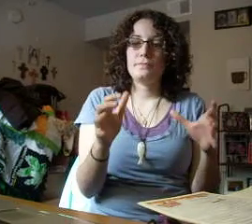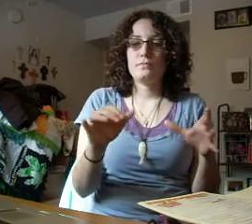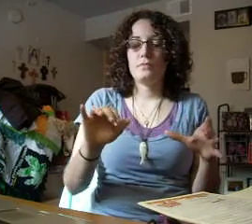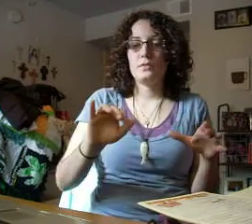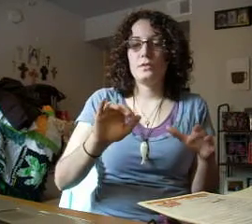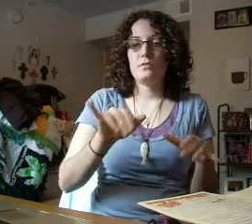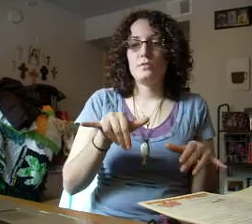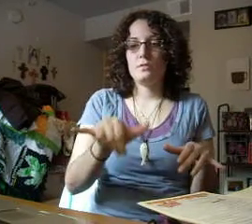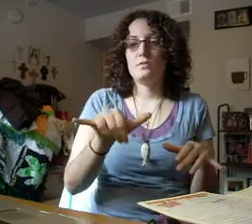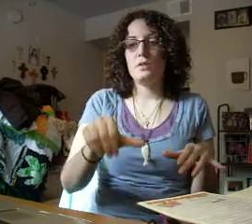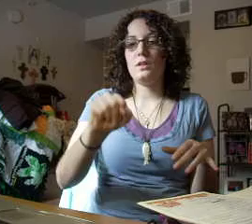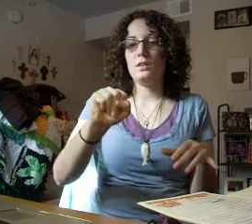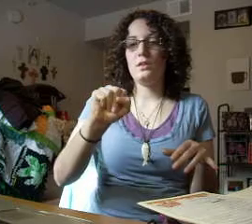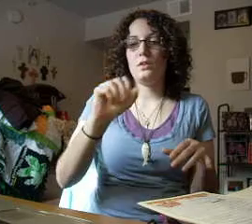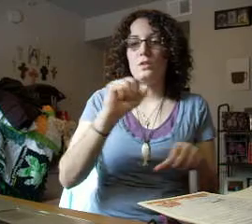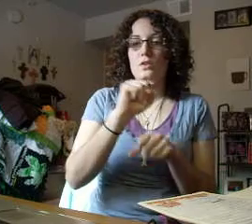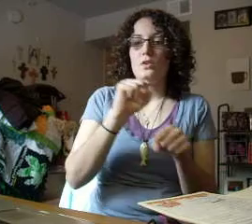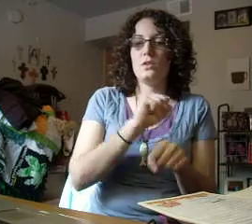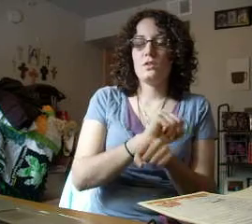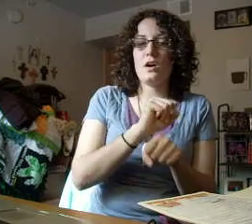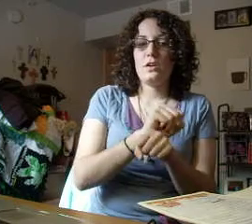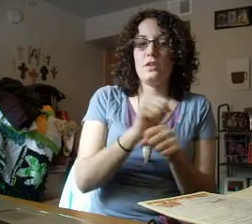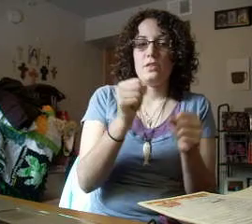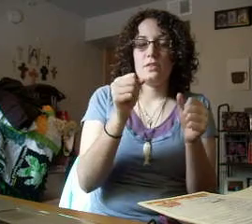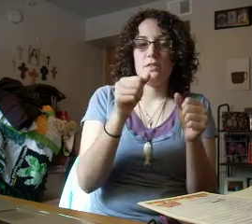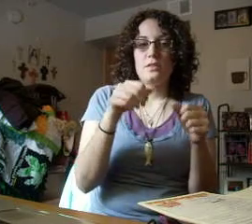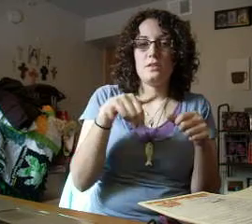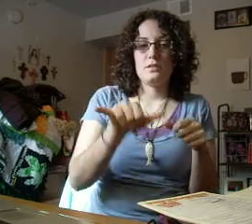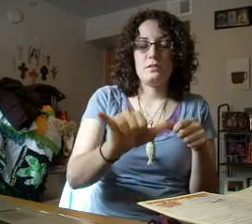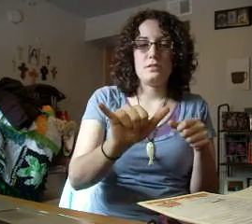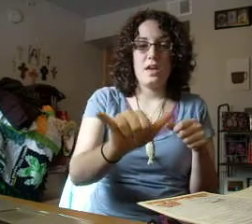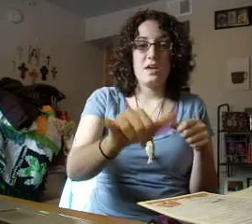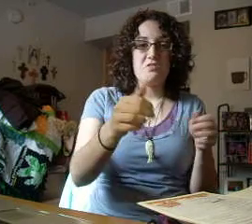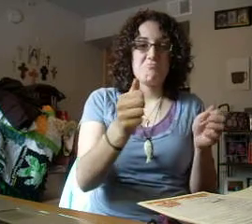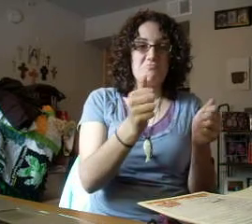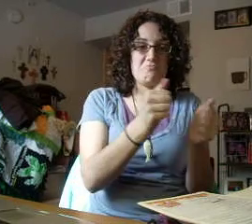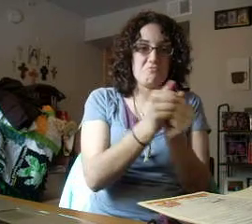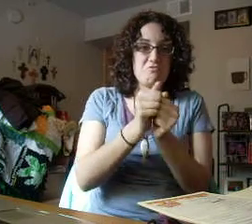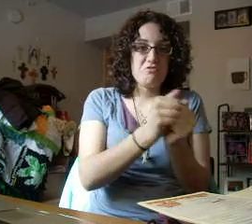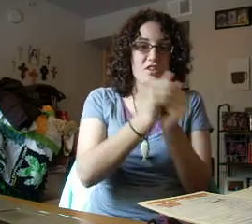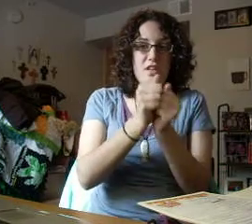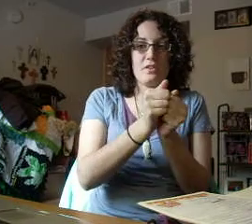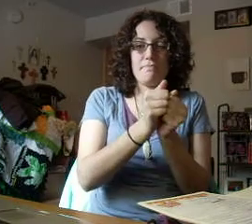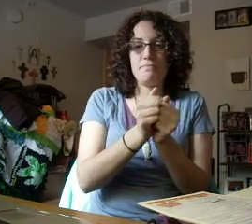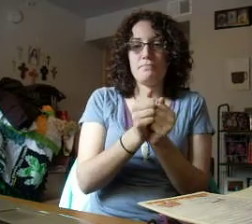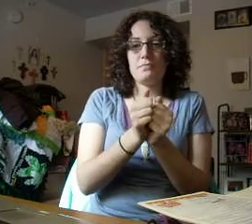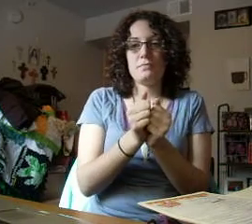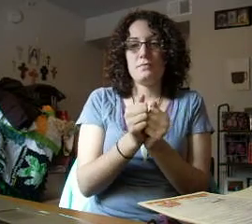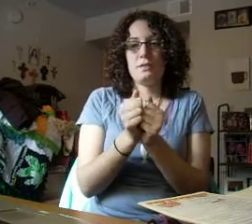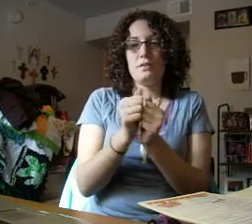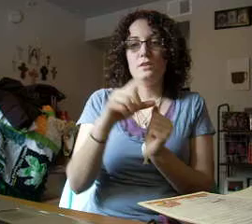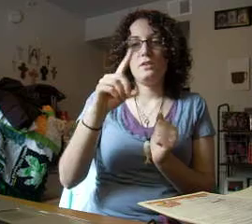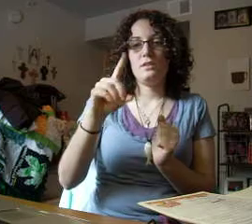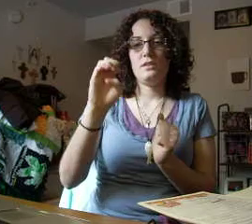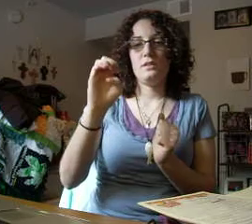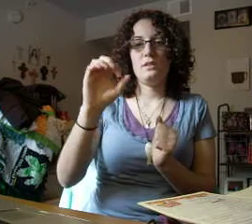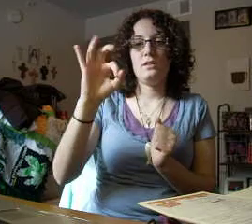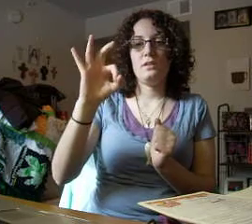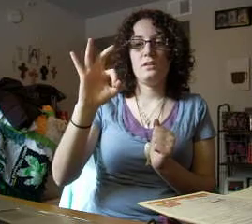going to be held together. The shape is definite, so therefore it does not conform to the shape